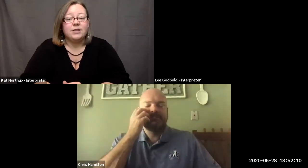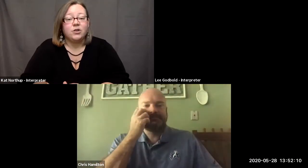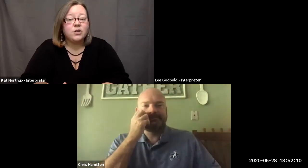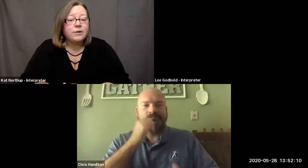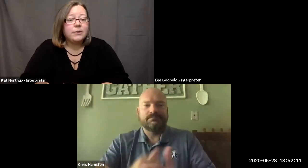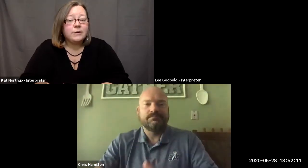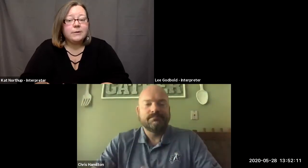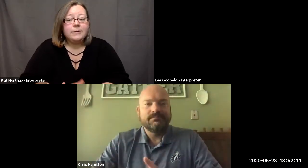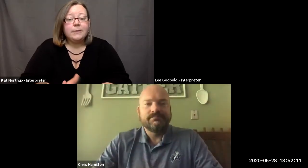considered.